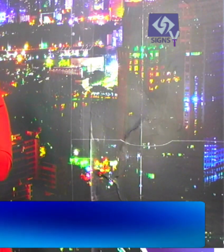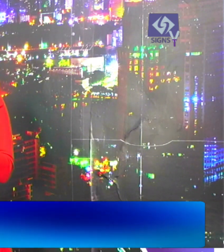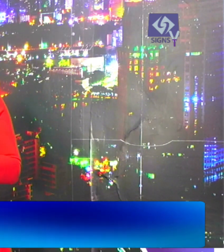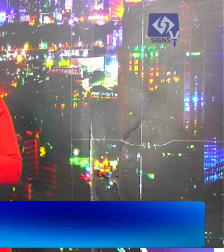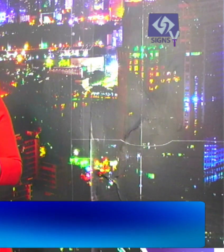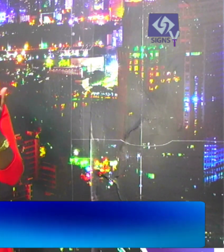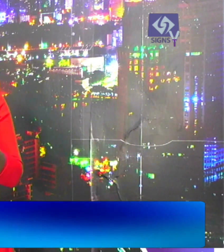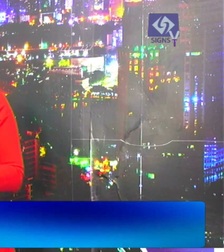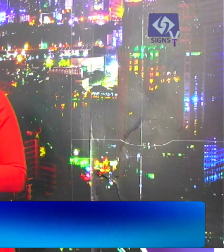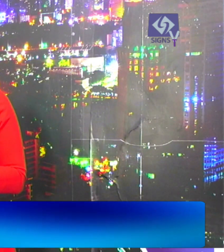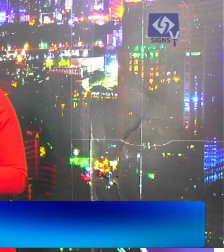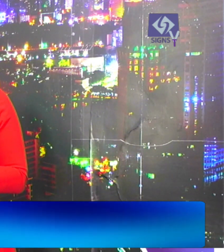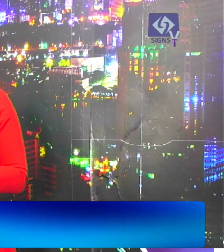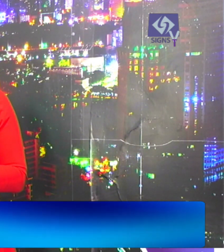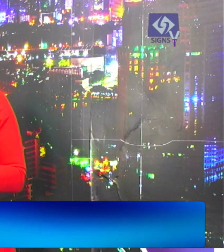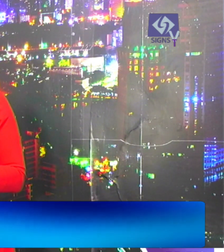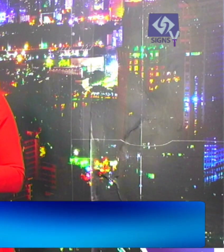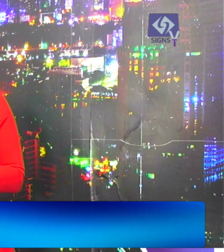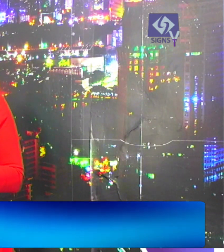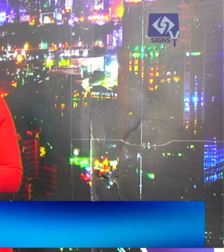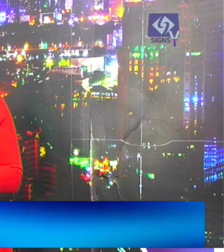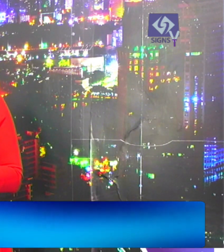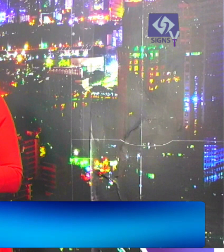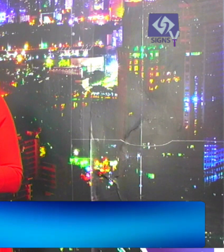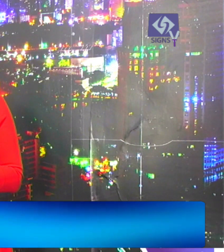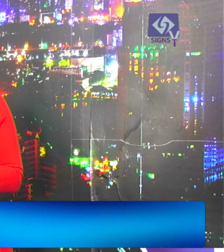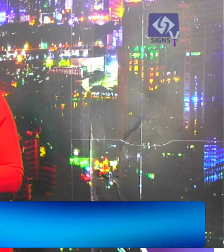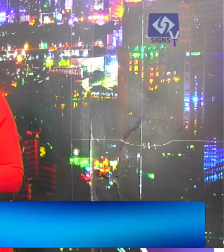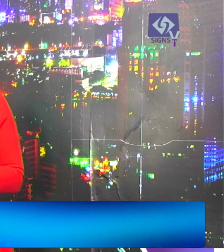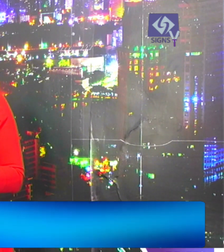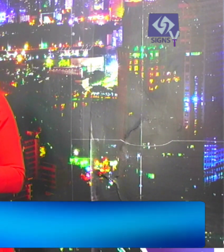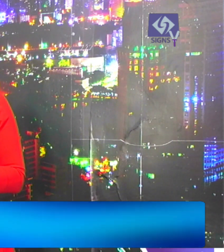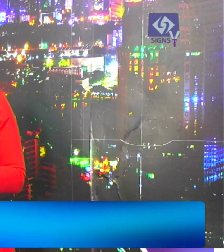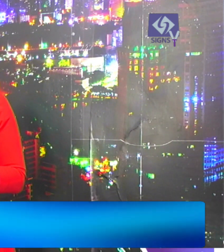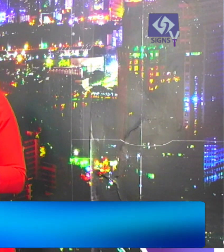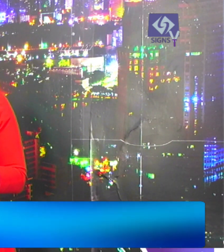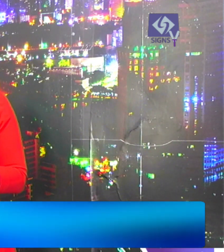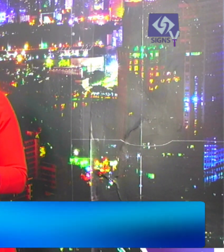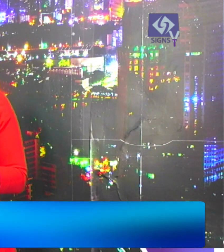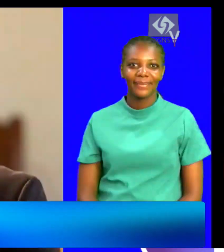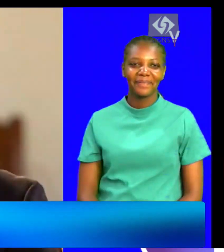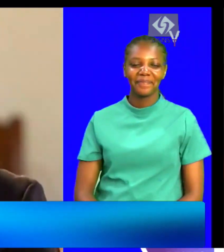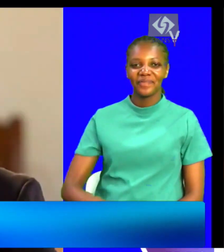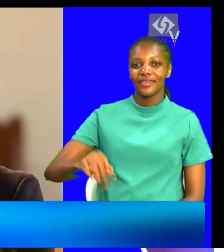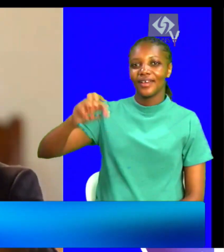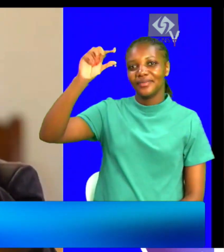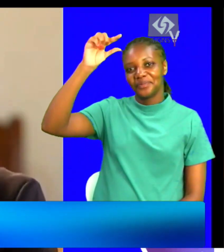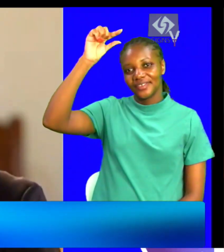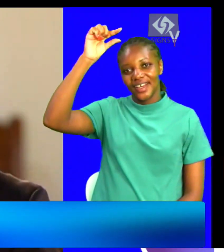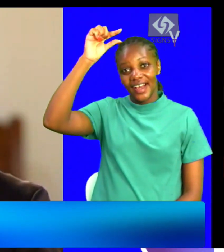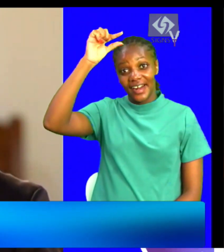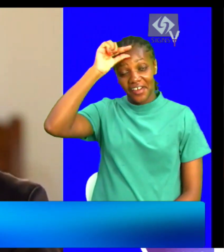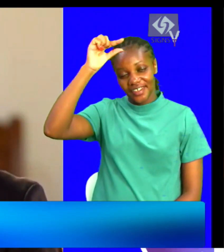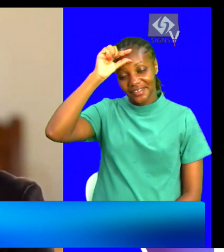week approved the deployment of international forces led by Kenya to curb escalating gang violence in Haiti.